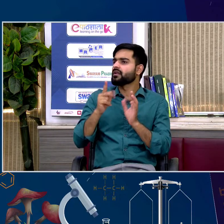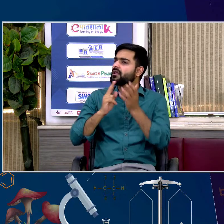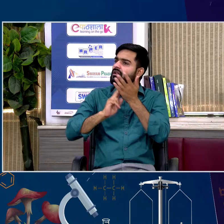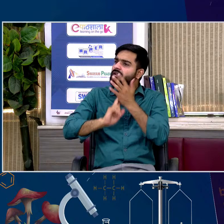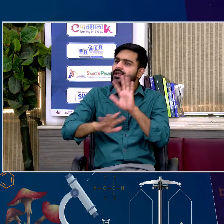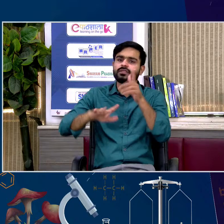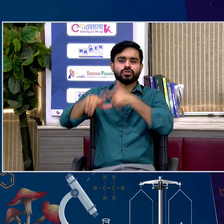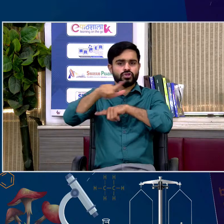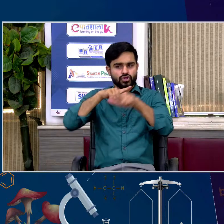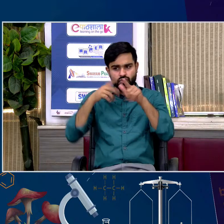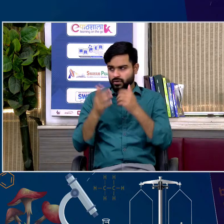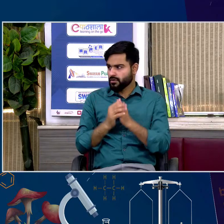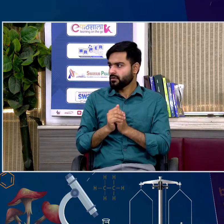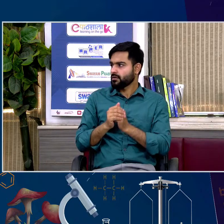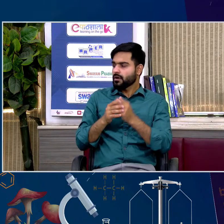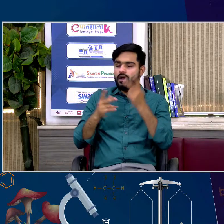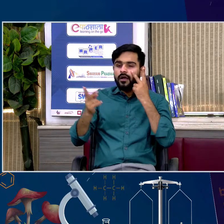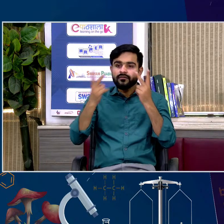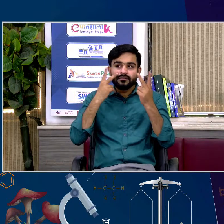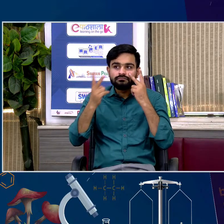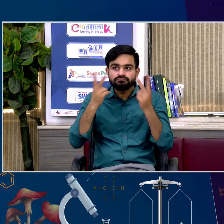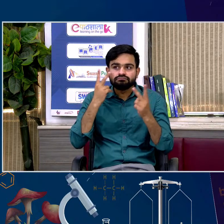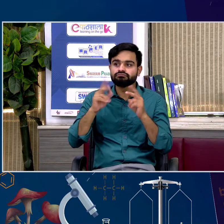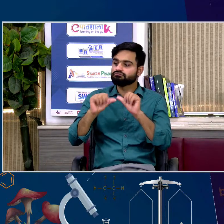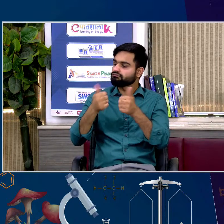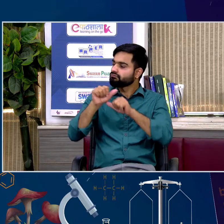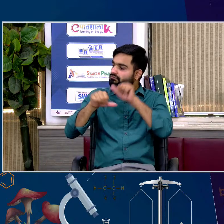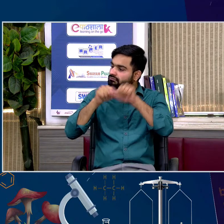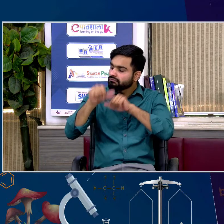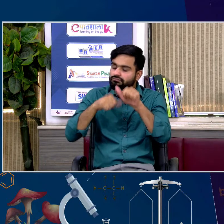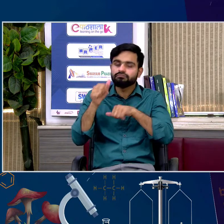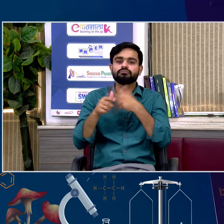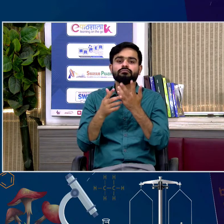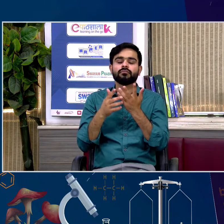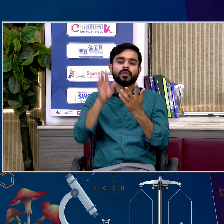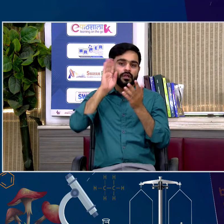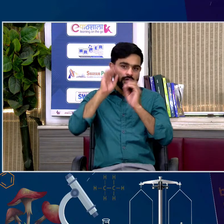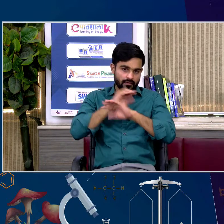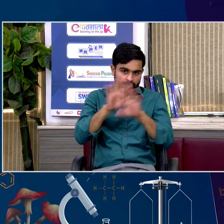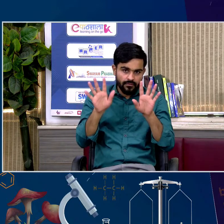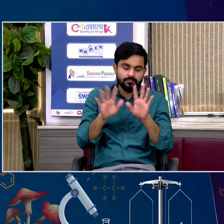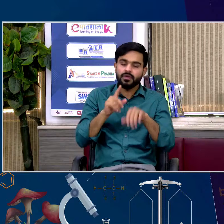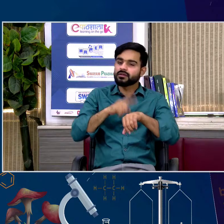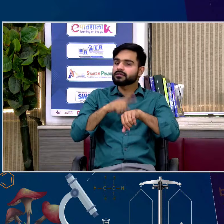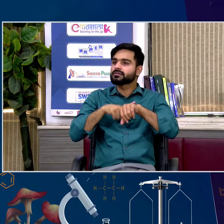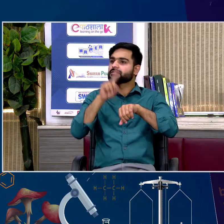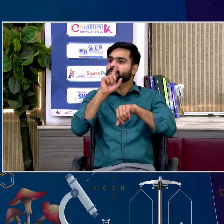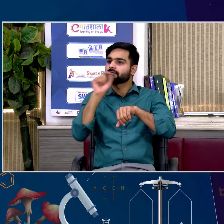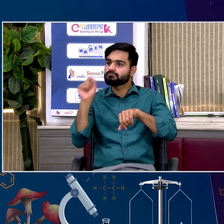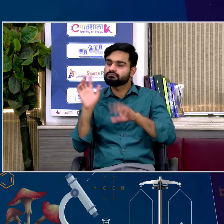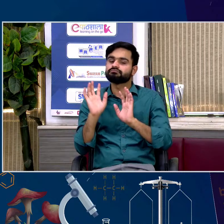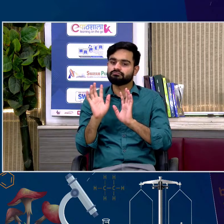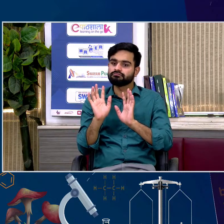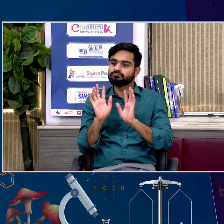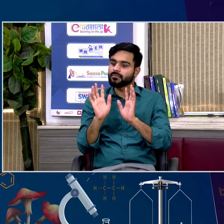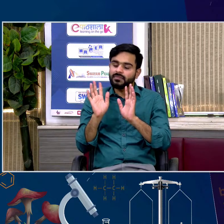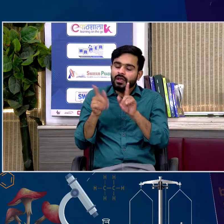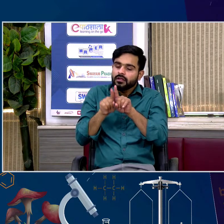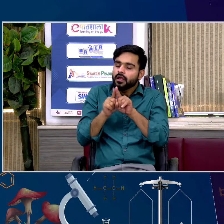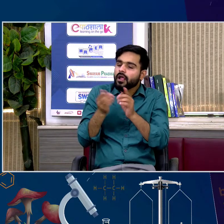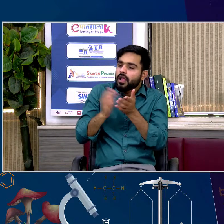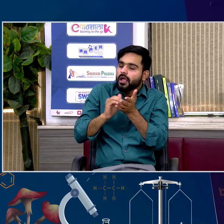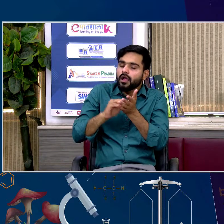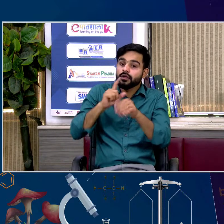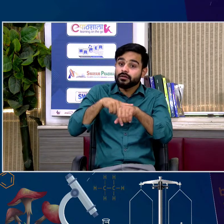natural language is visuals. They can process visual information 10 times faster as a